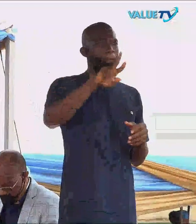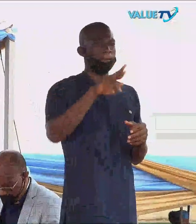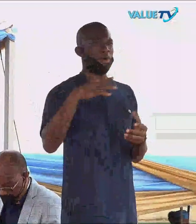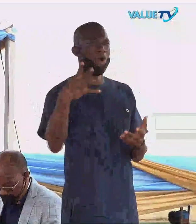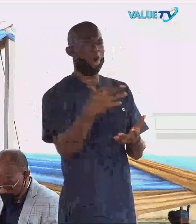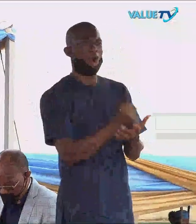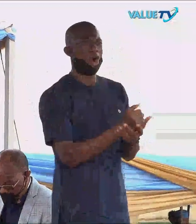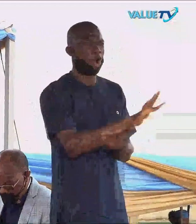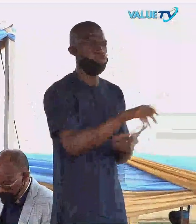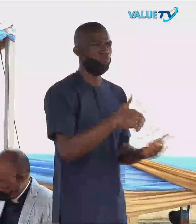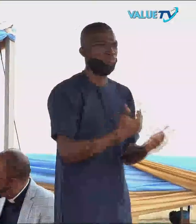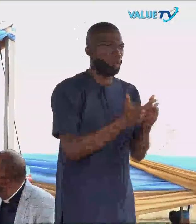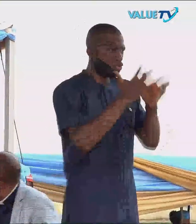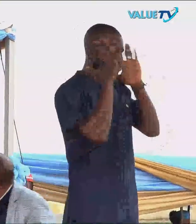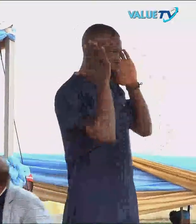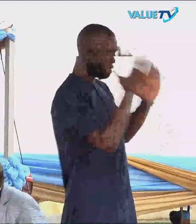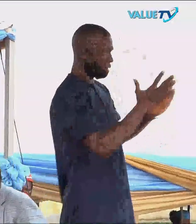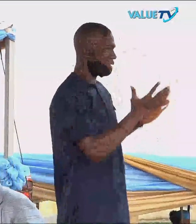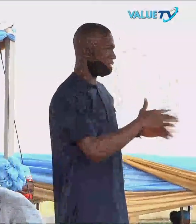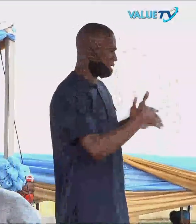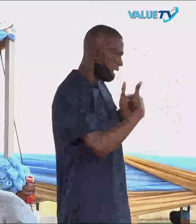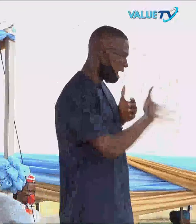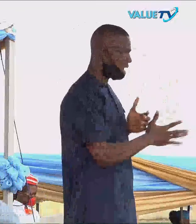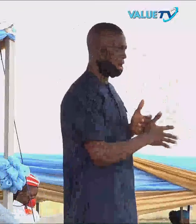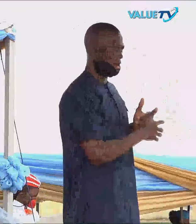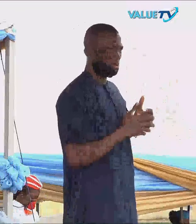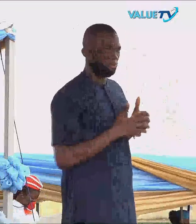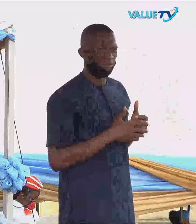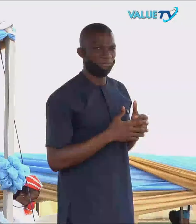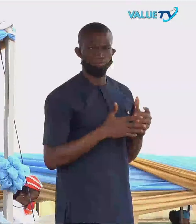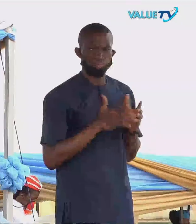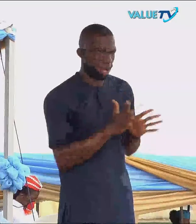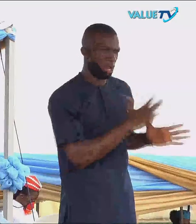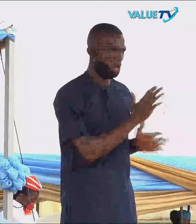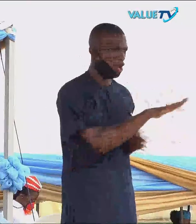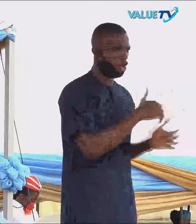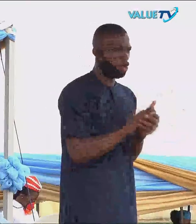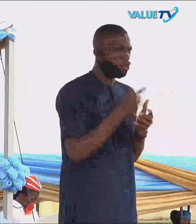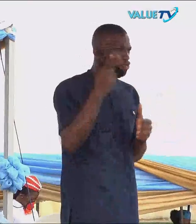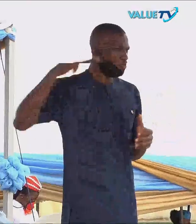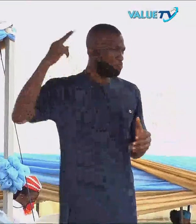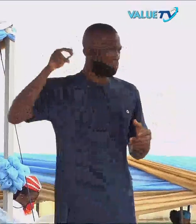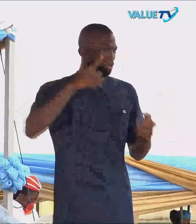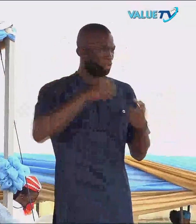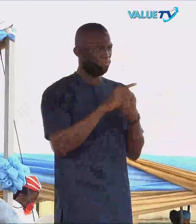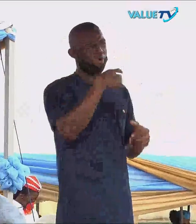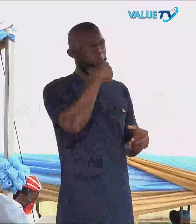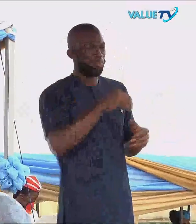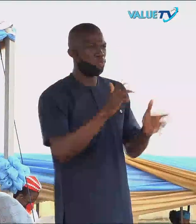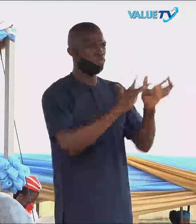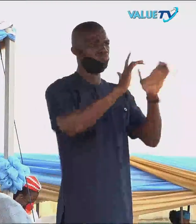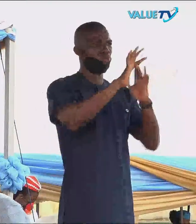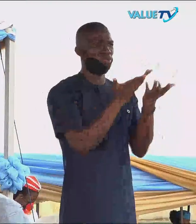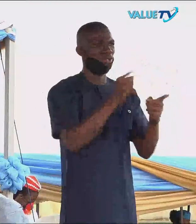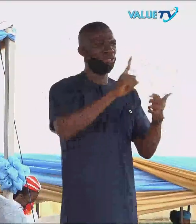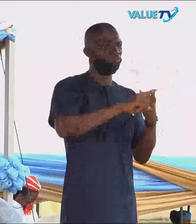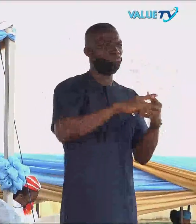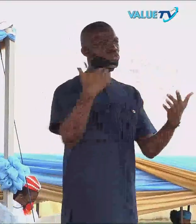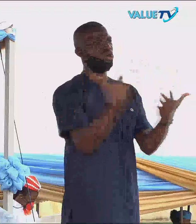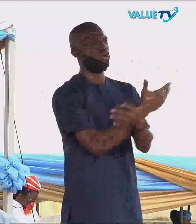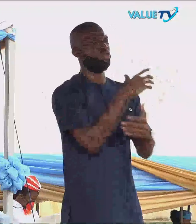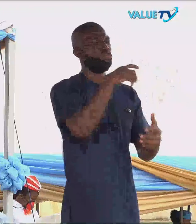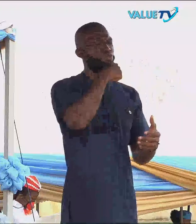after analyzing the history of the Old Testament to the New Testament from John the Baptist. He